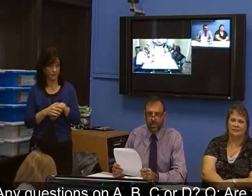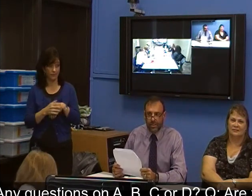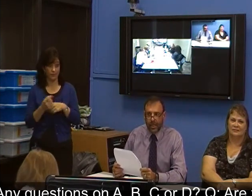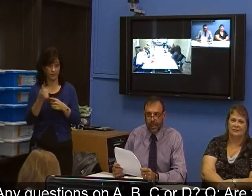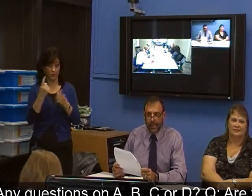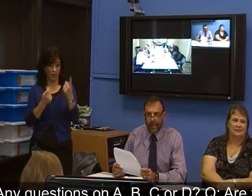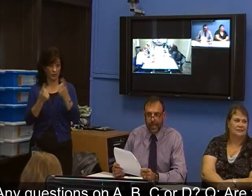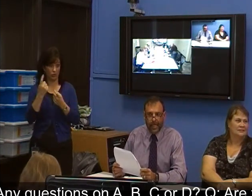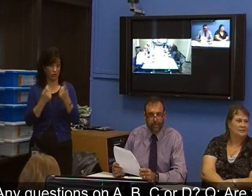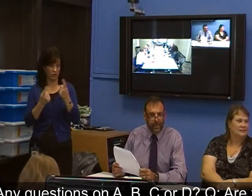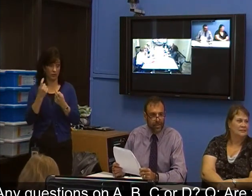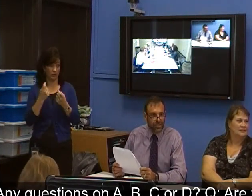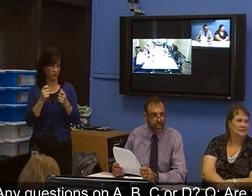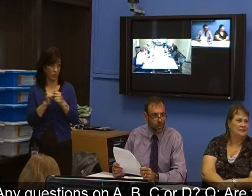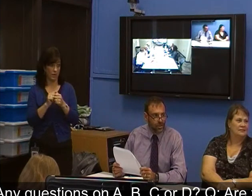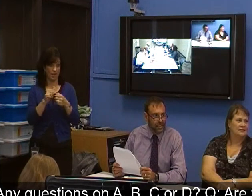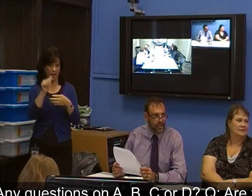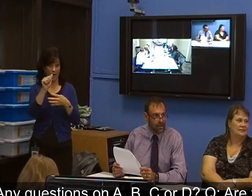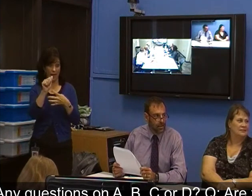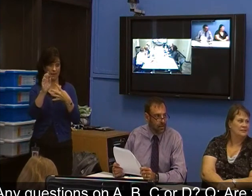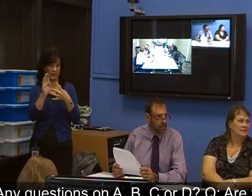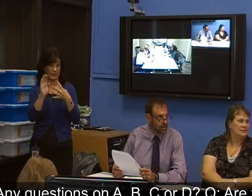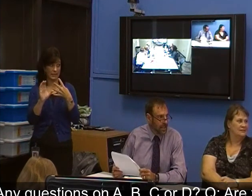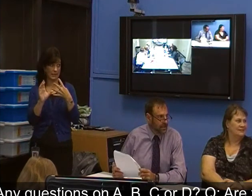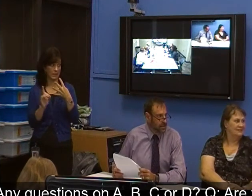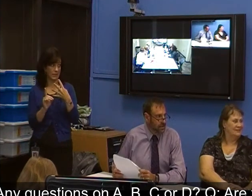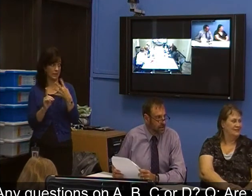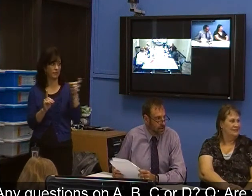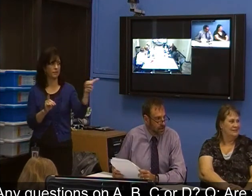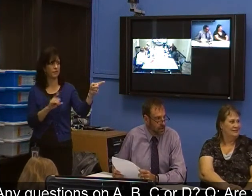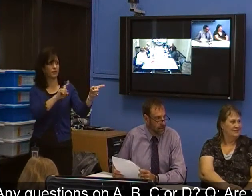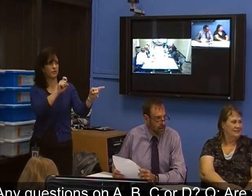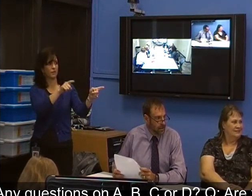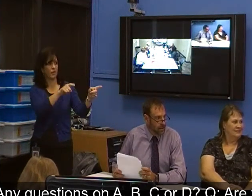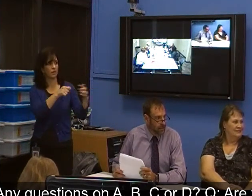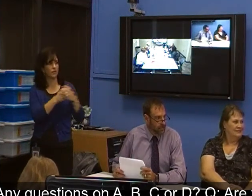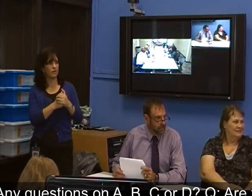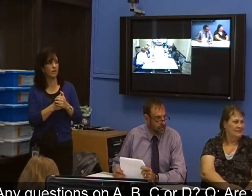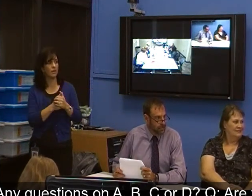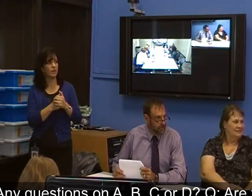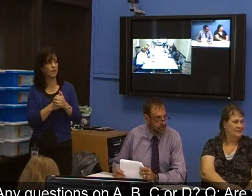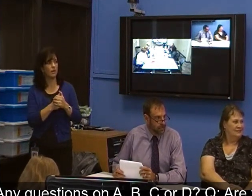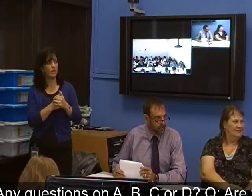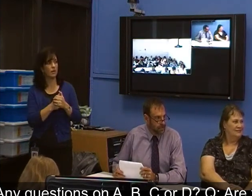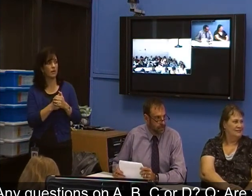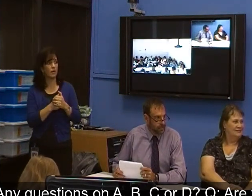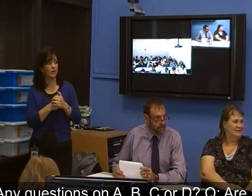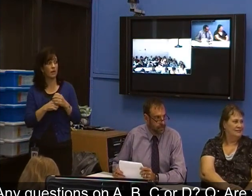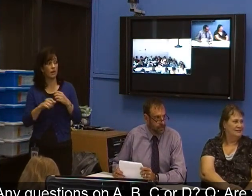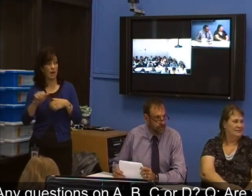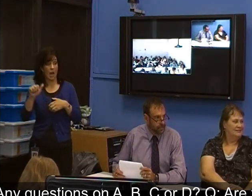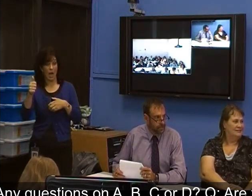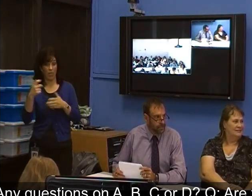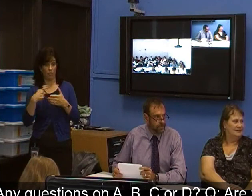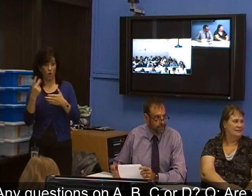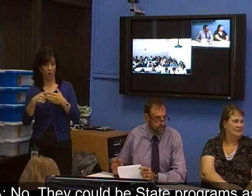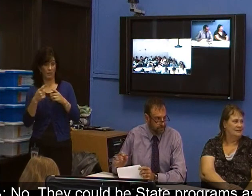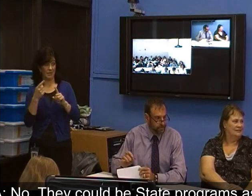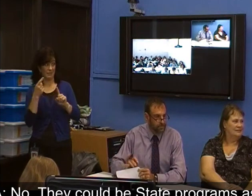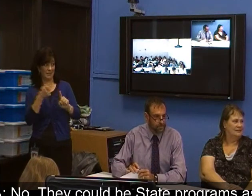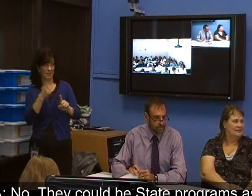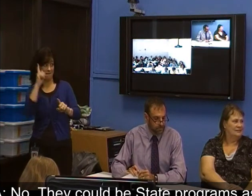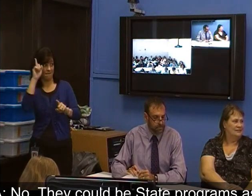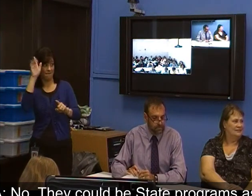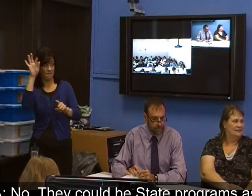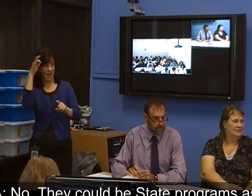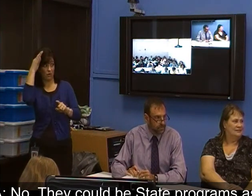Any questions on A, B, C, or D? Yes. Are these other programs specifically federal programs? Like they're not